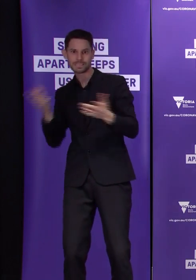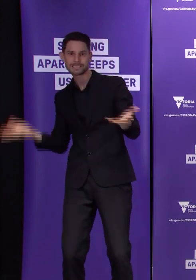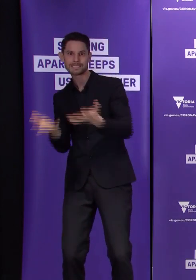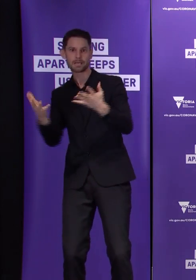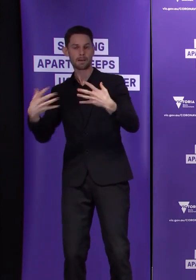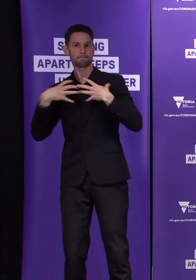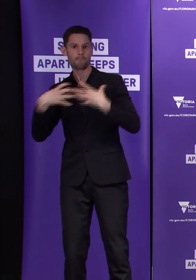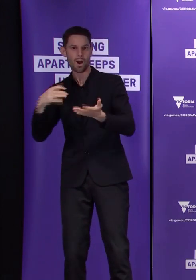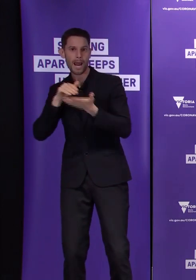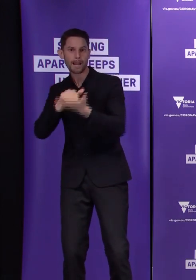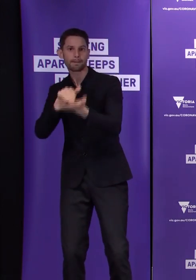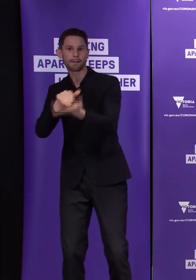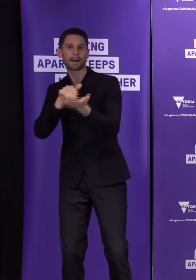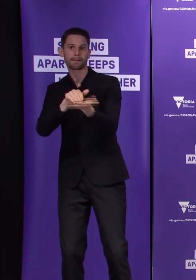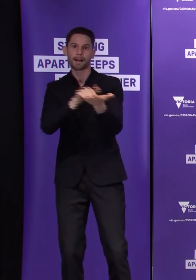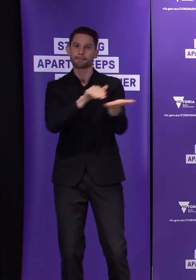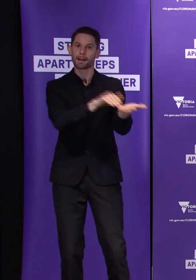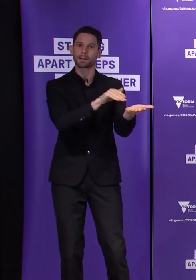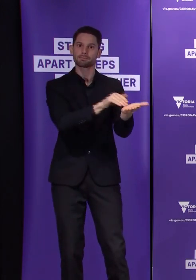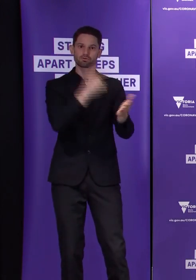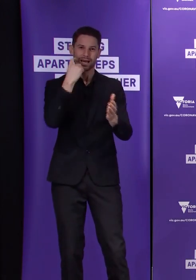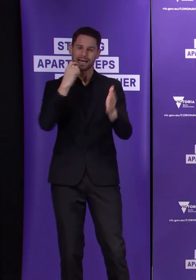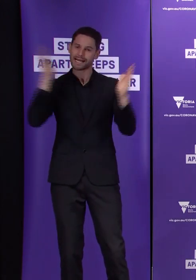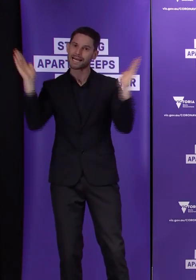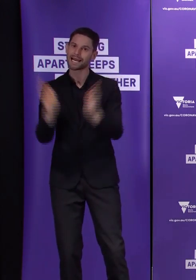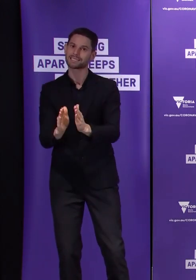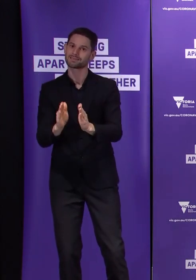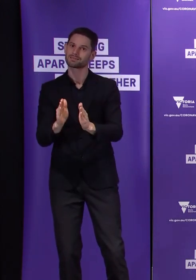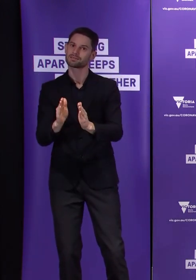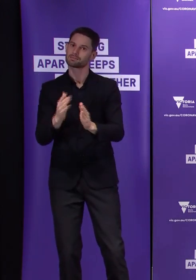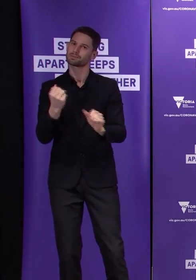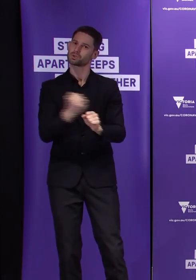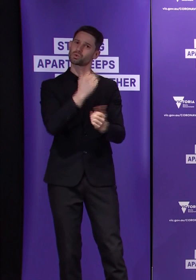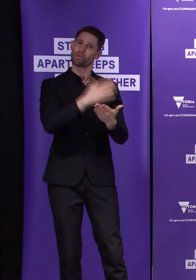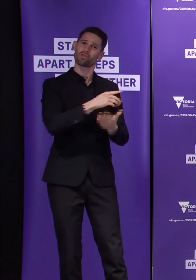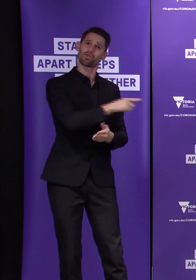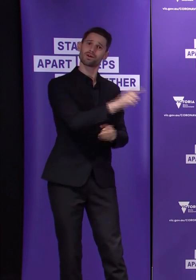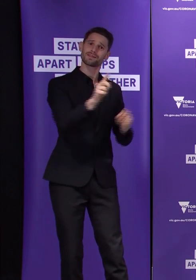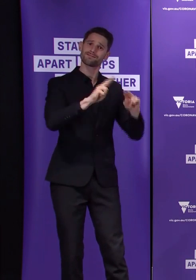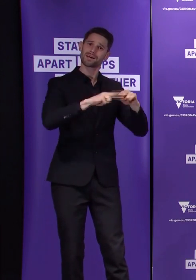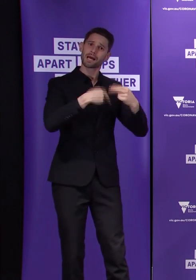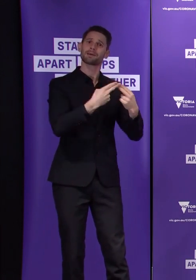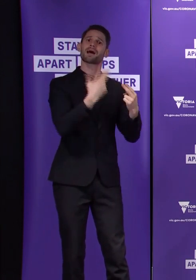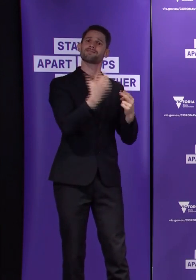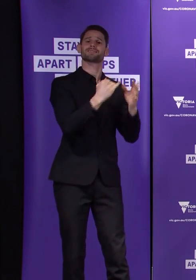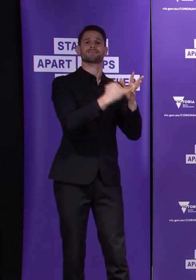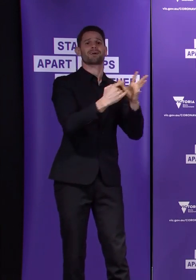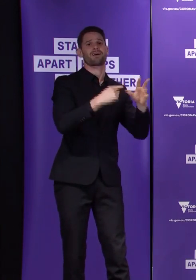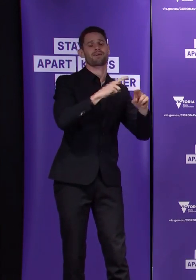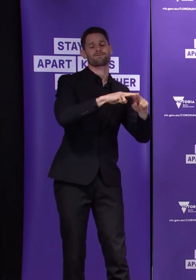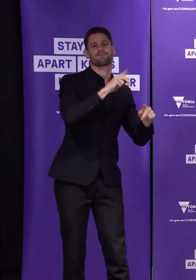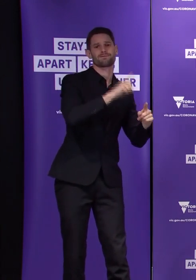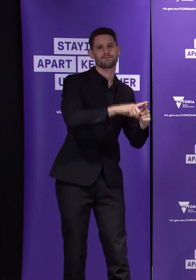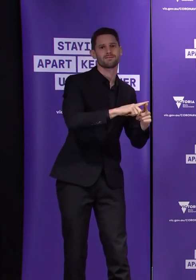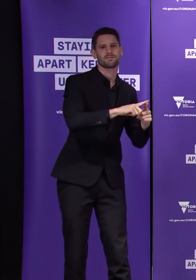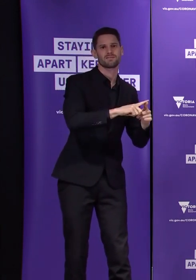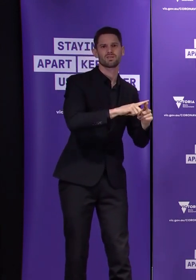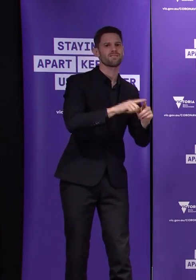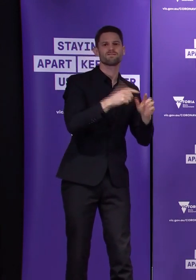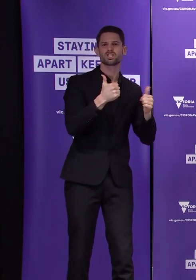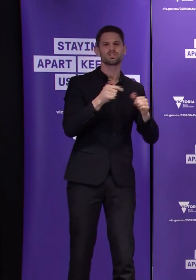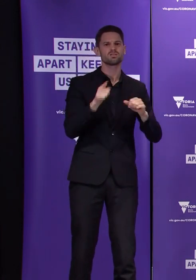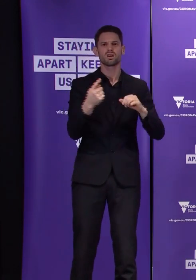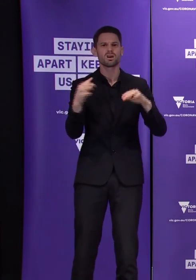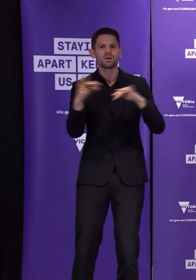victim survivors of family violence, those families that are most at risk by those perpetrators not getting the support that